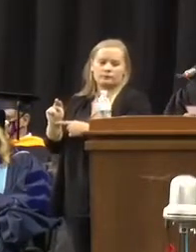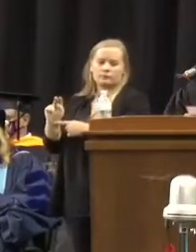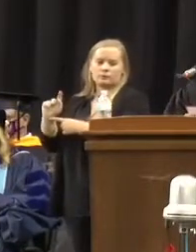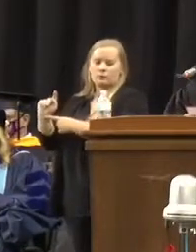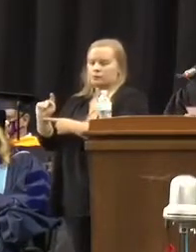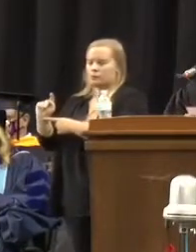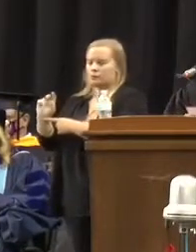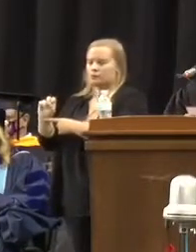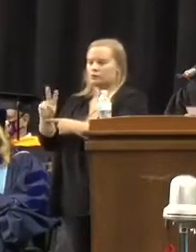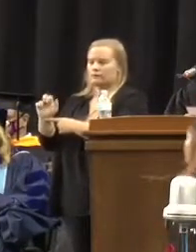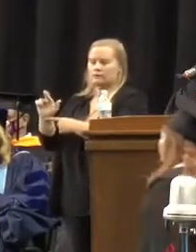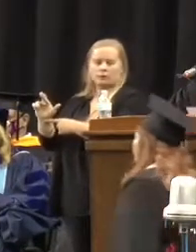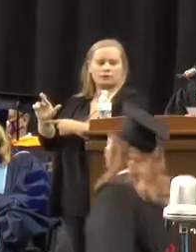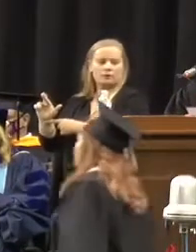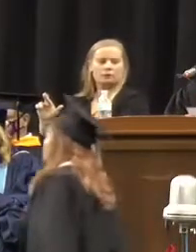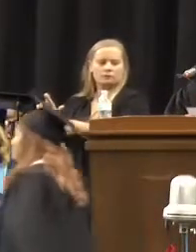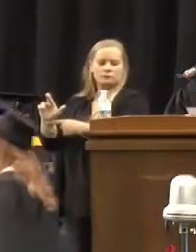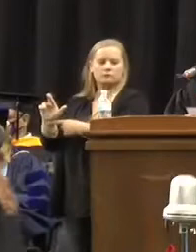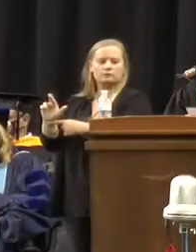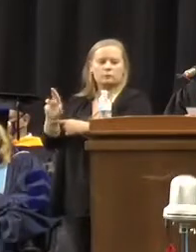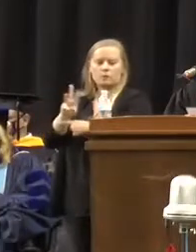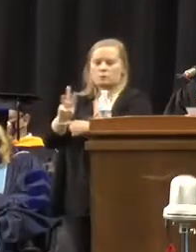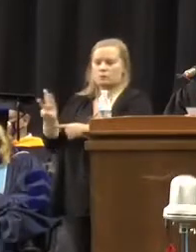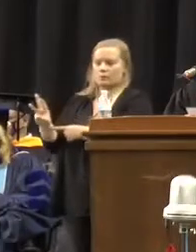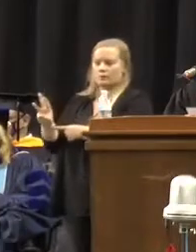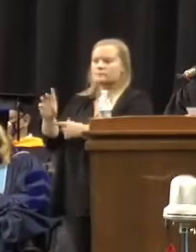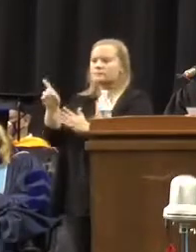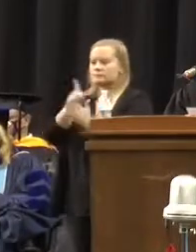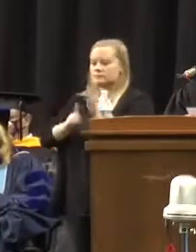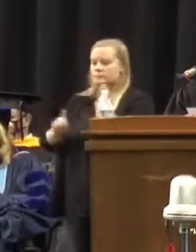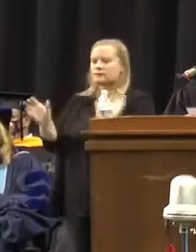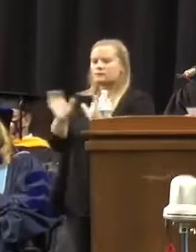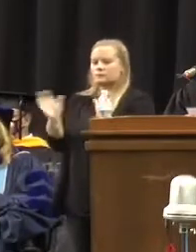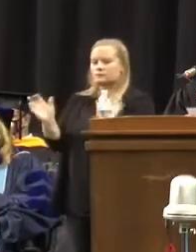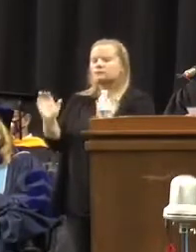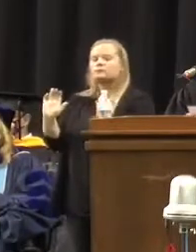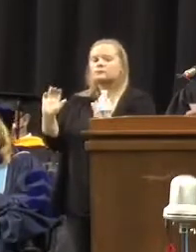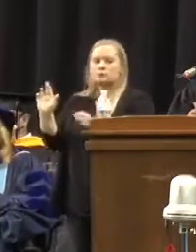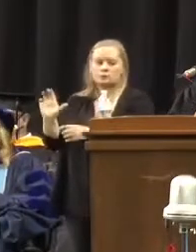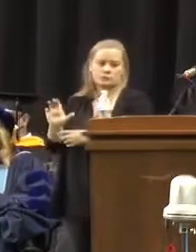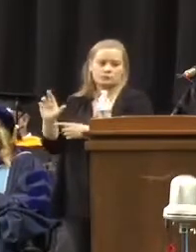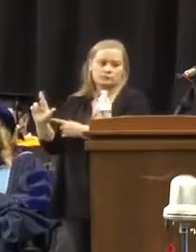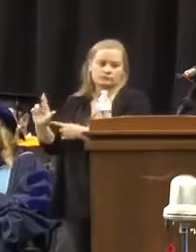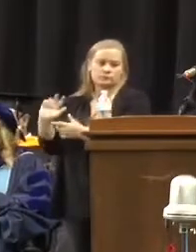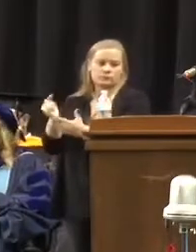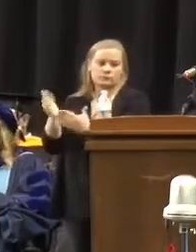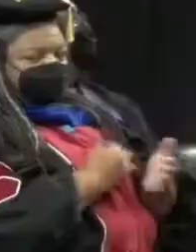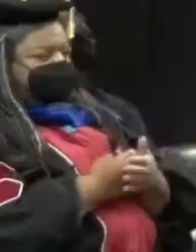Karen Tovar, web design certificate, Crimson Scholar graduate.